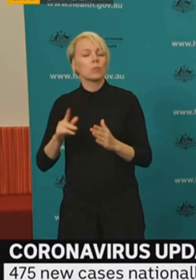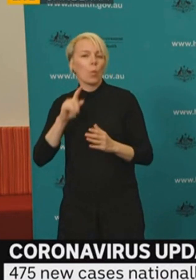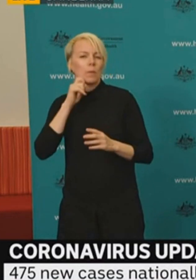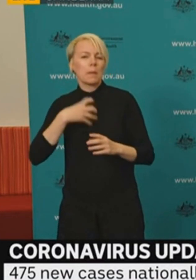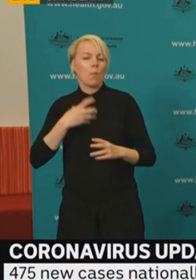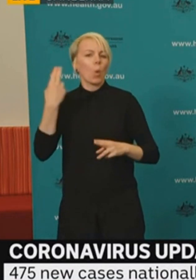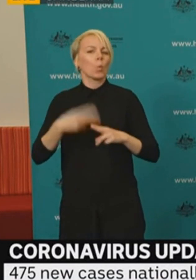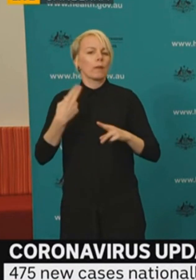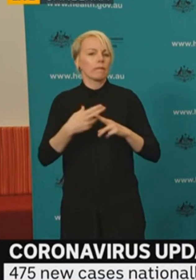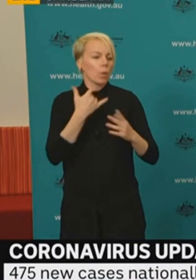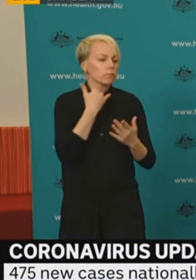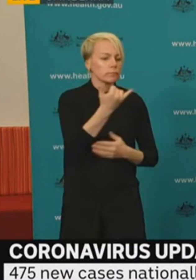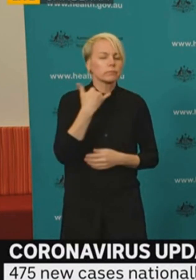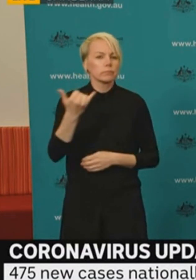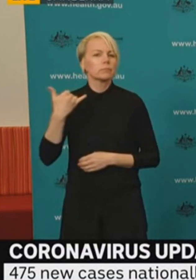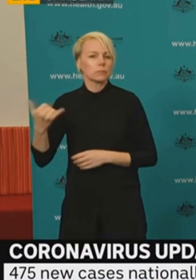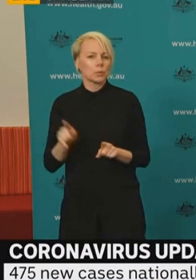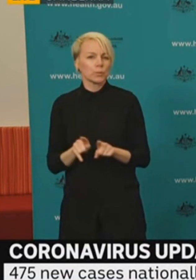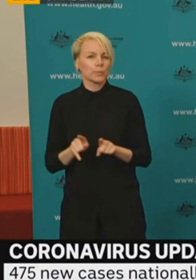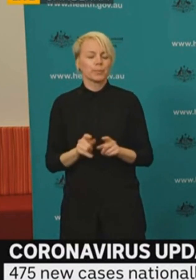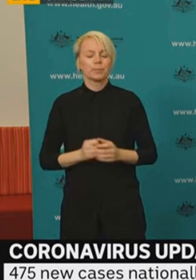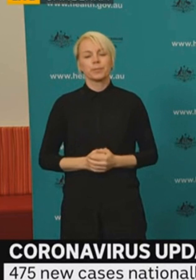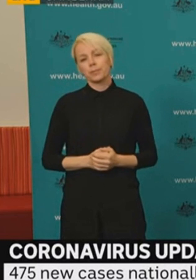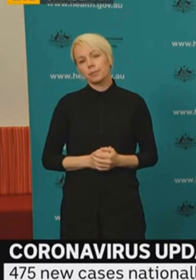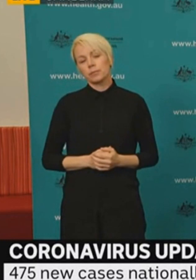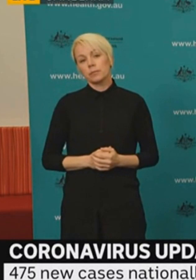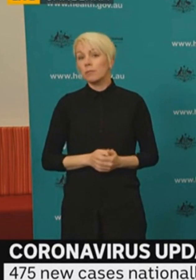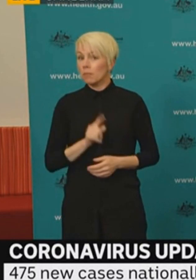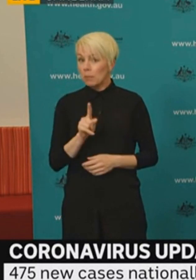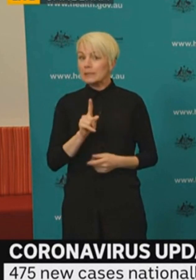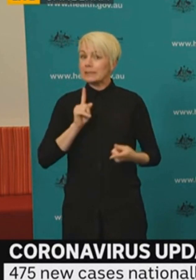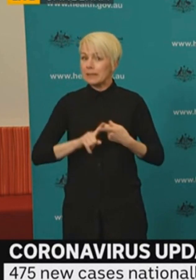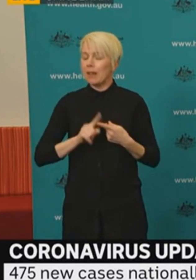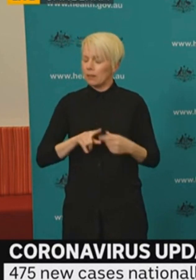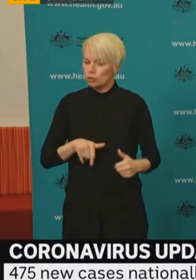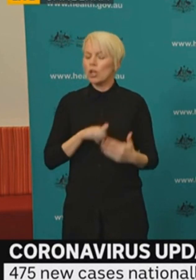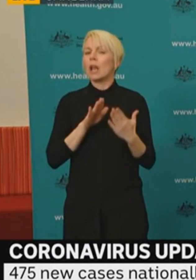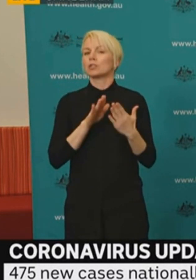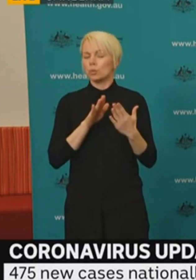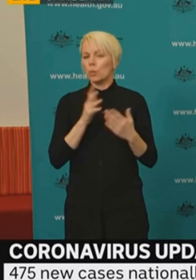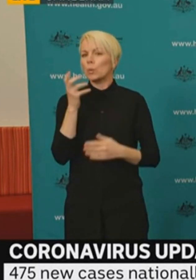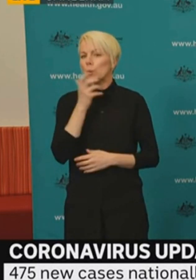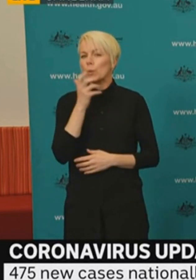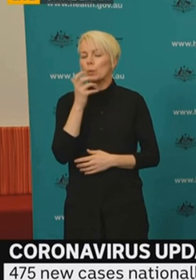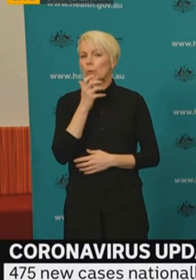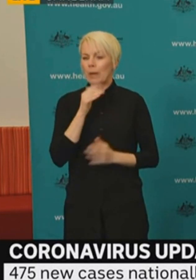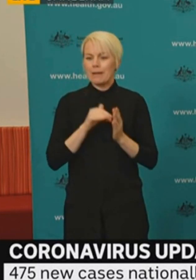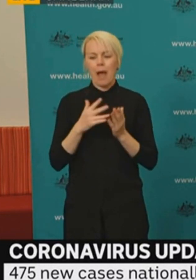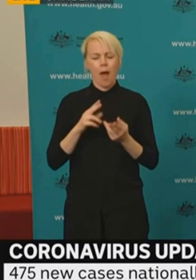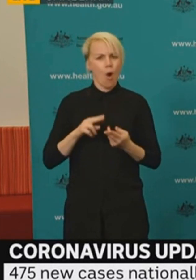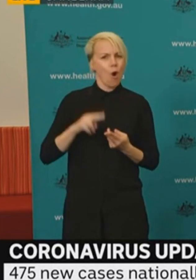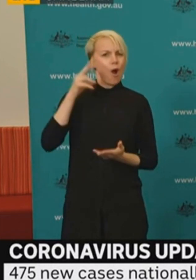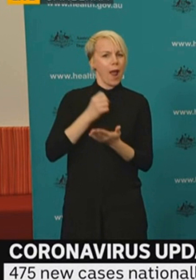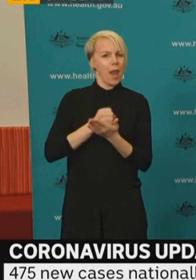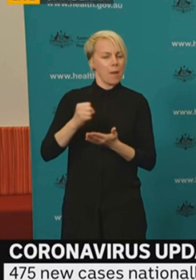in the quickest possible time. But there's no point in saying it's not a challenge. It is a challenge when you get to these numbers, and it is something that